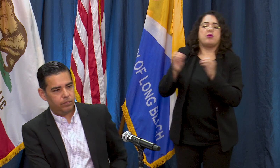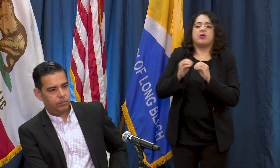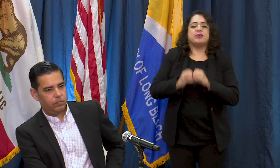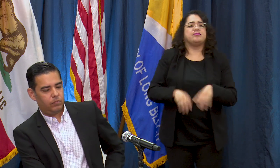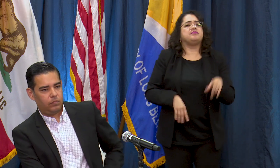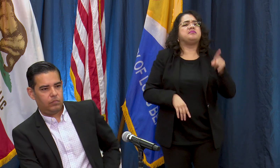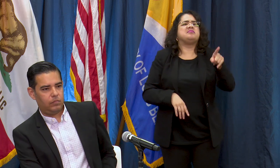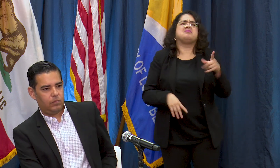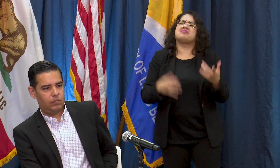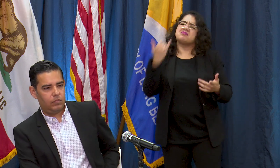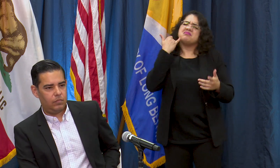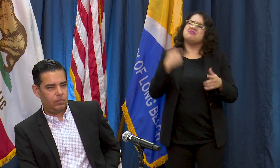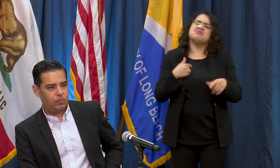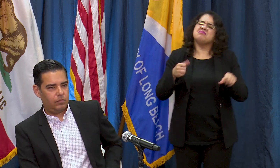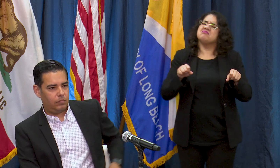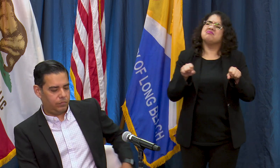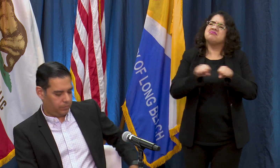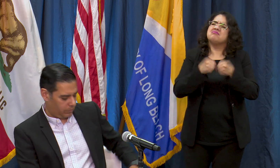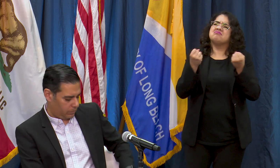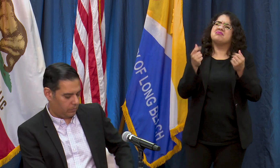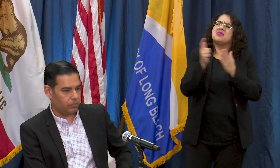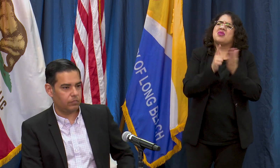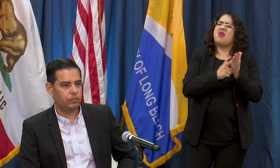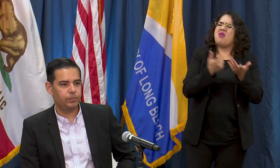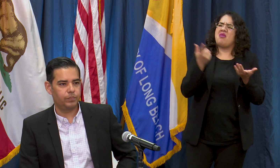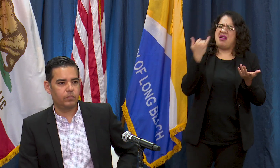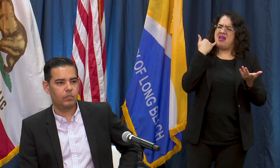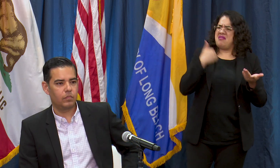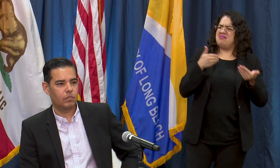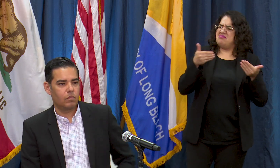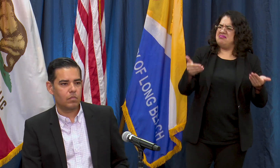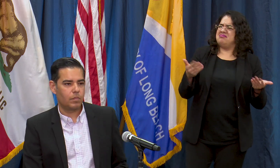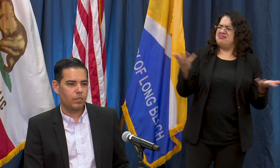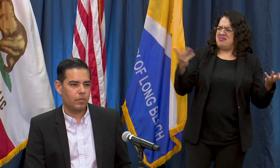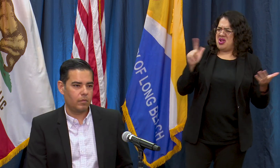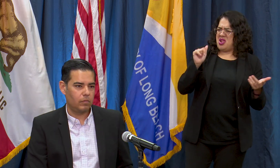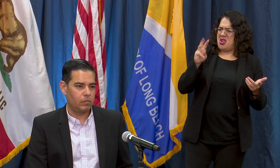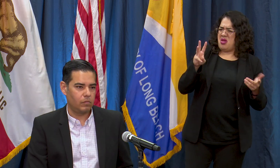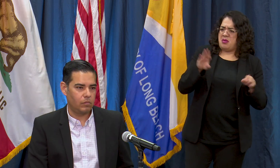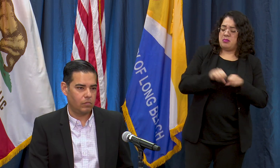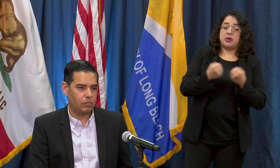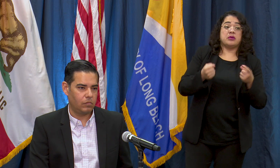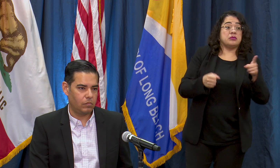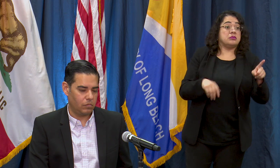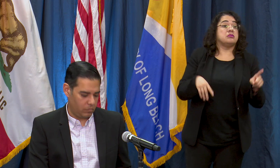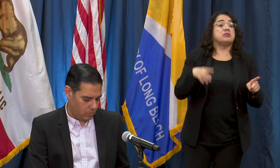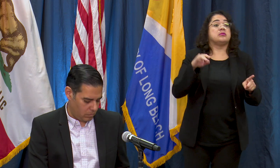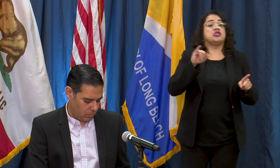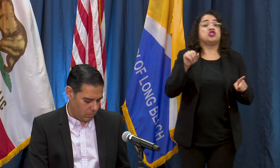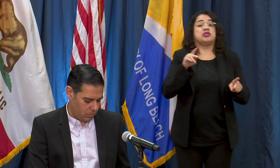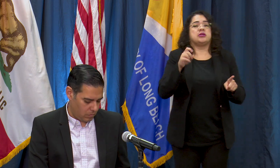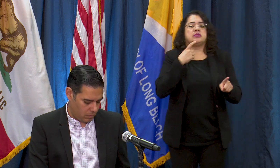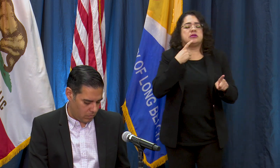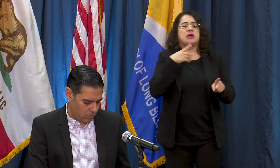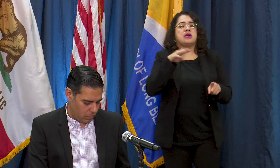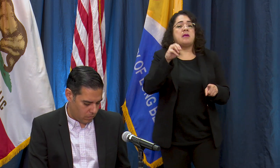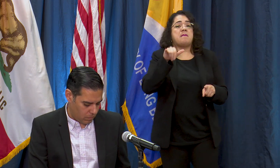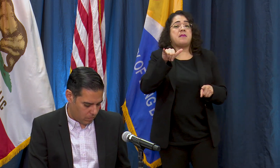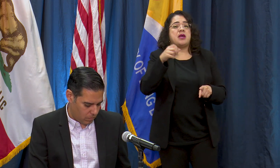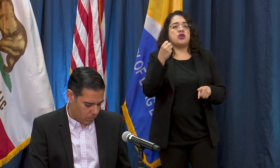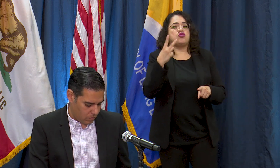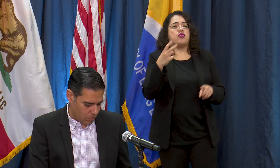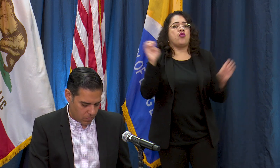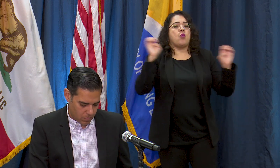if we open retail for in-store shopping. And I really want to stress to the viewers out there that effective on May 12th, 2020, the City Council did pass an